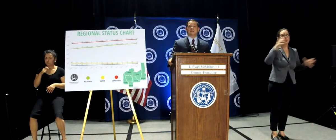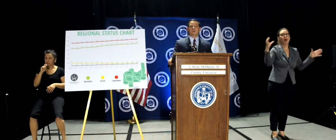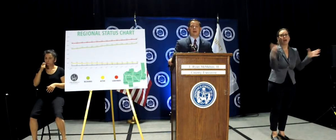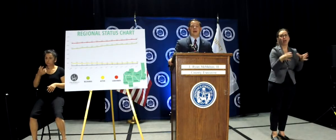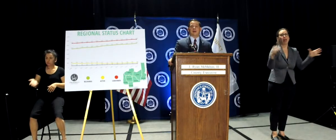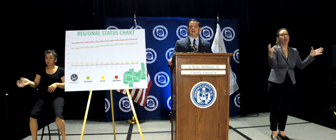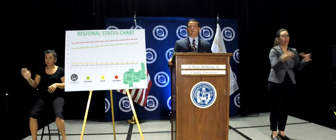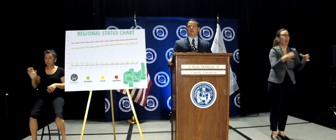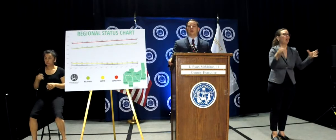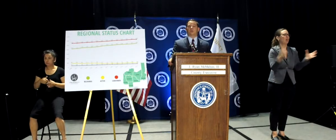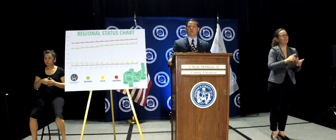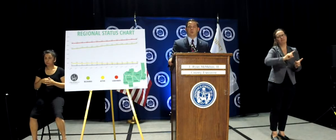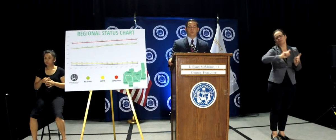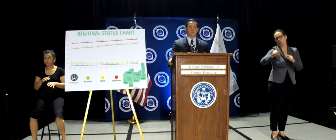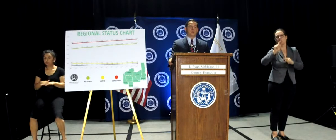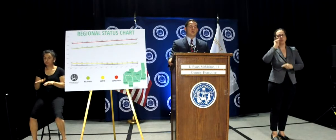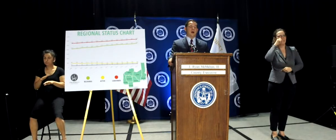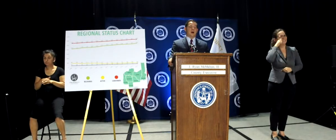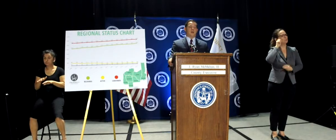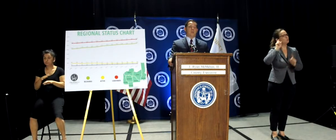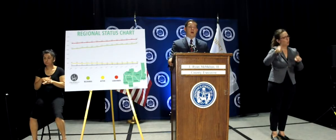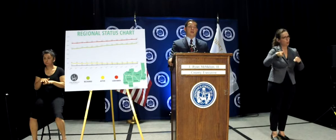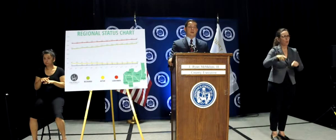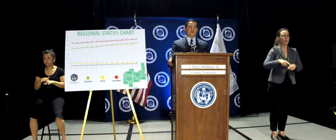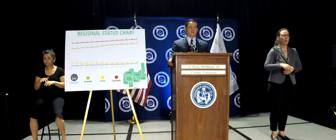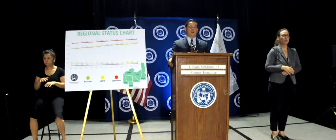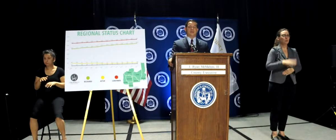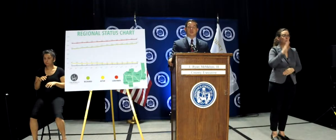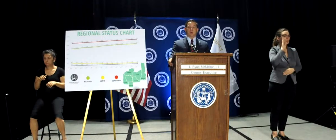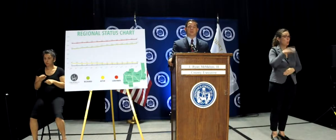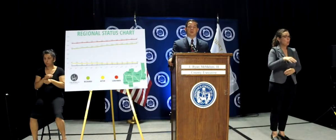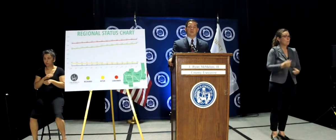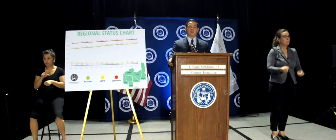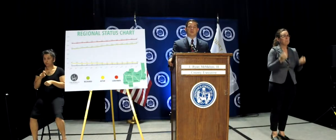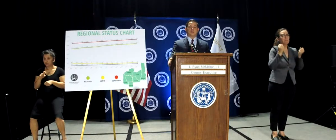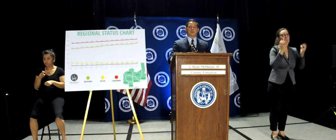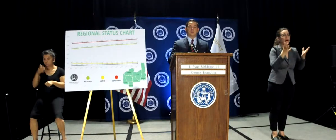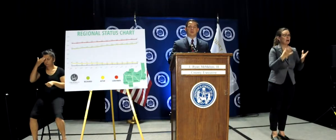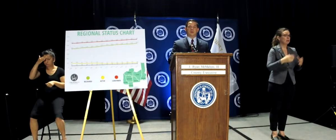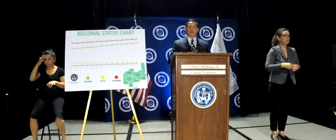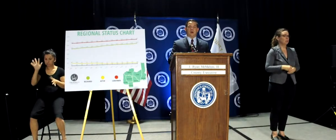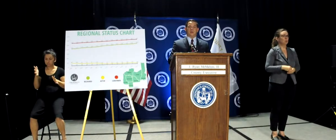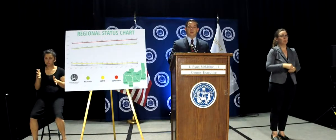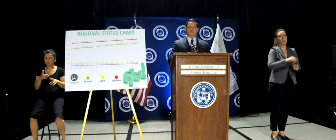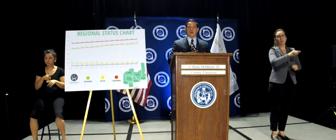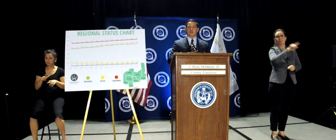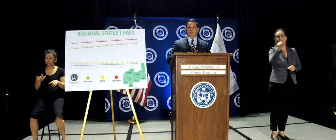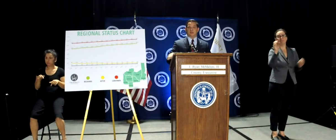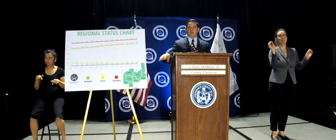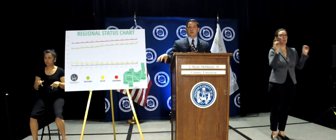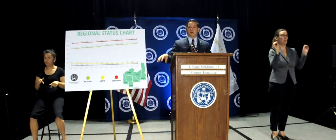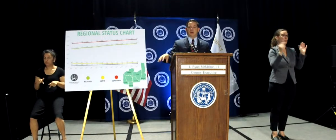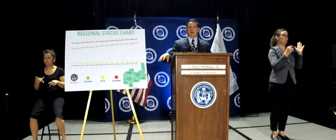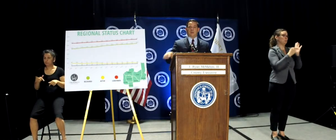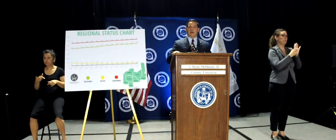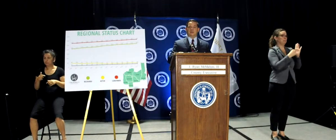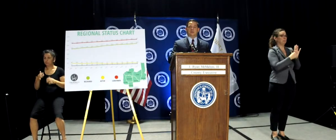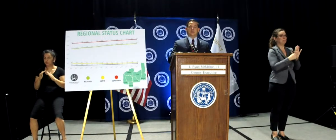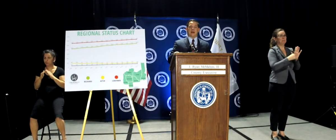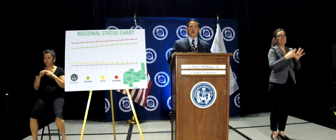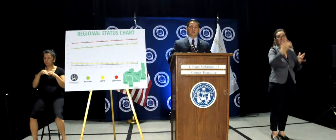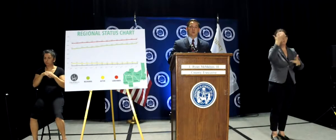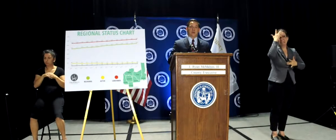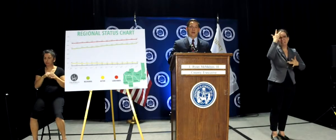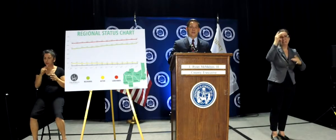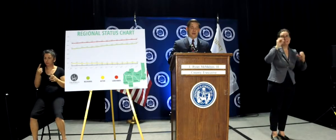are asymptomatic with the young people, but very disruptive, and still they're infectious, and that's